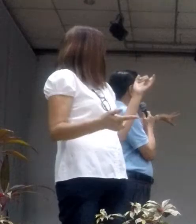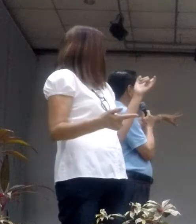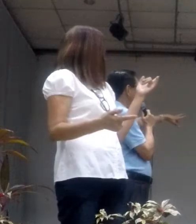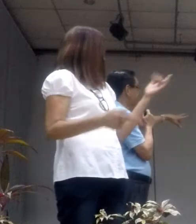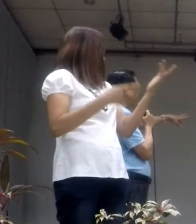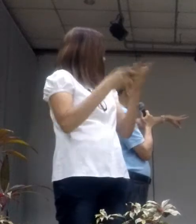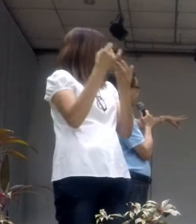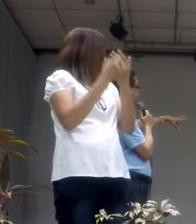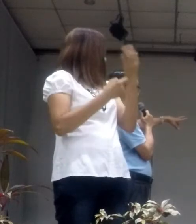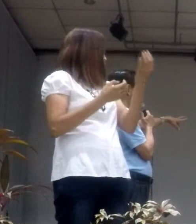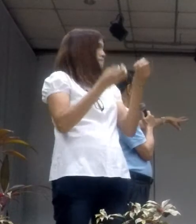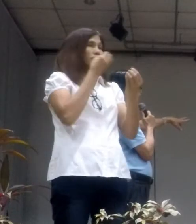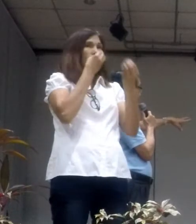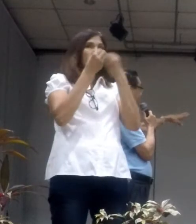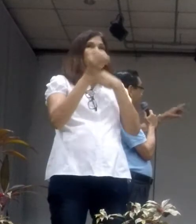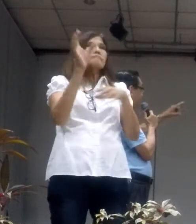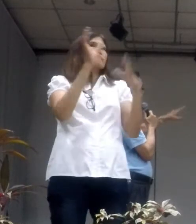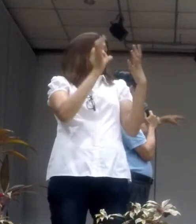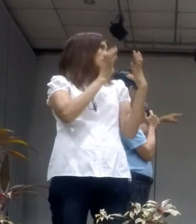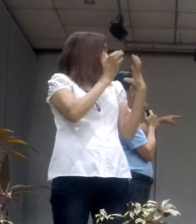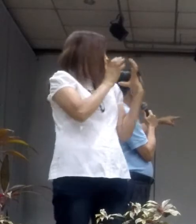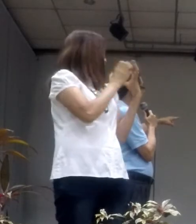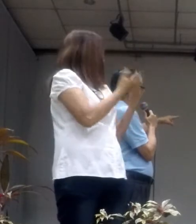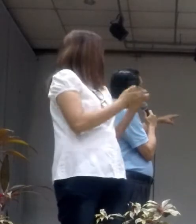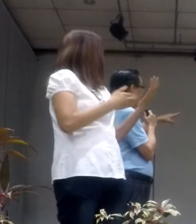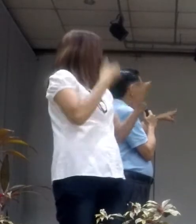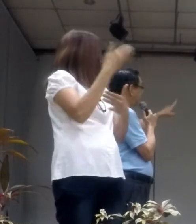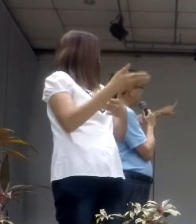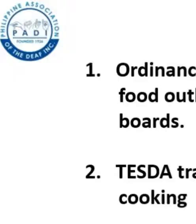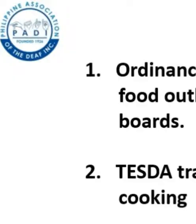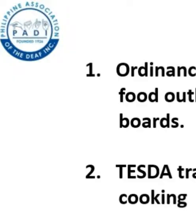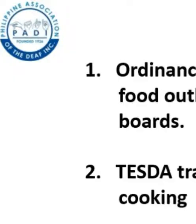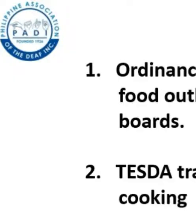The projects and food services. Next. The